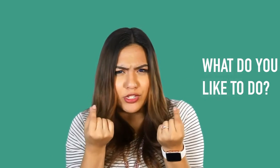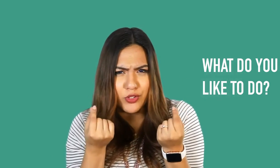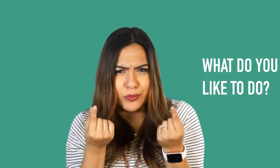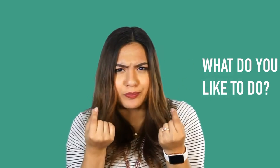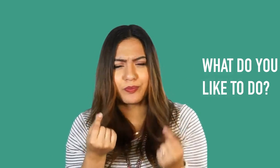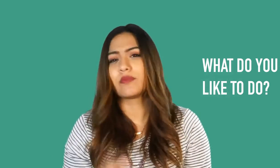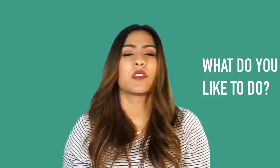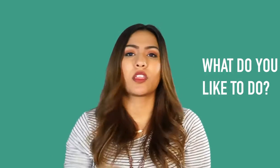What do?